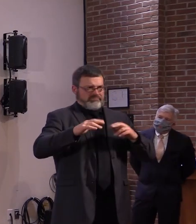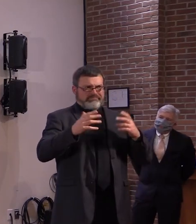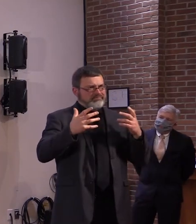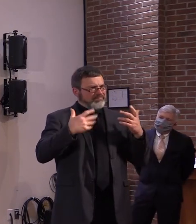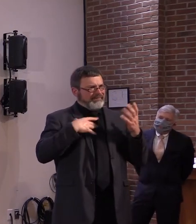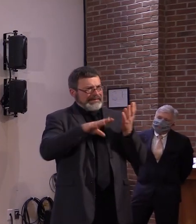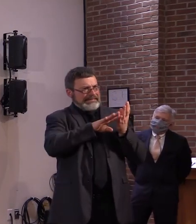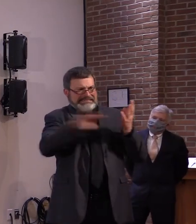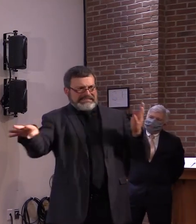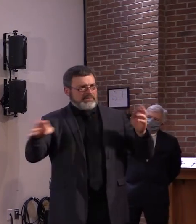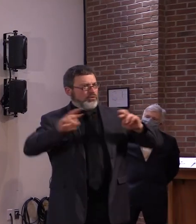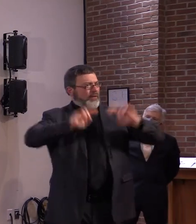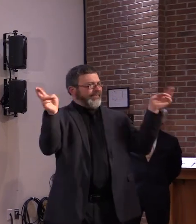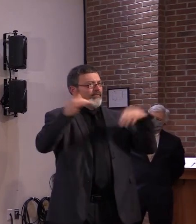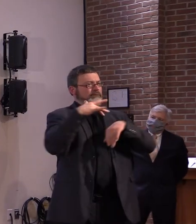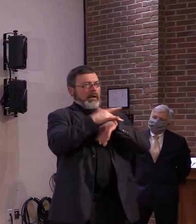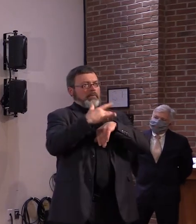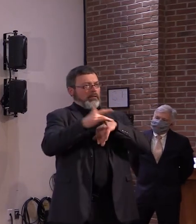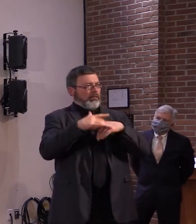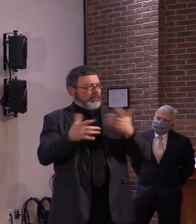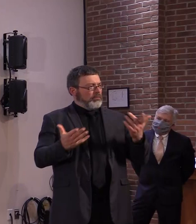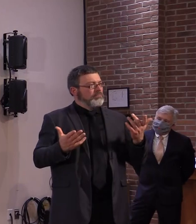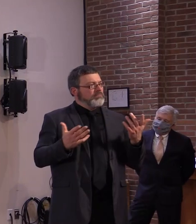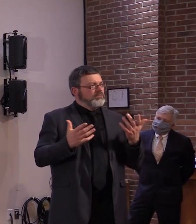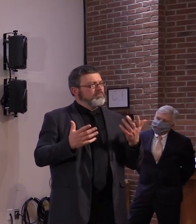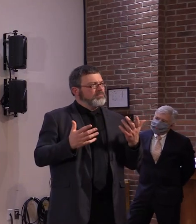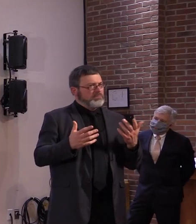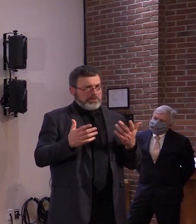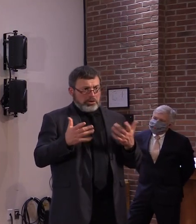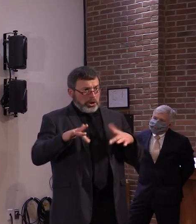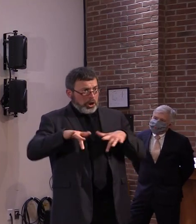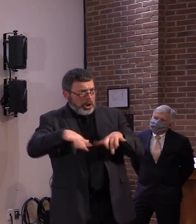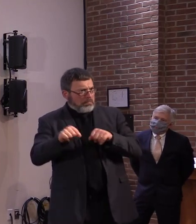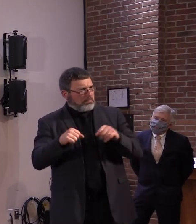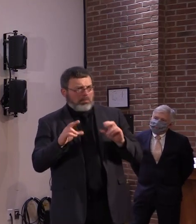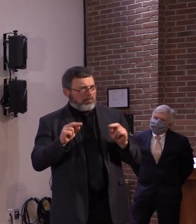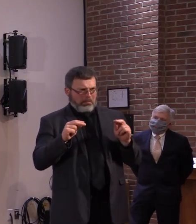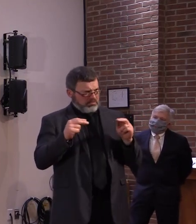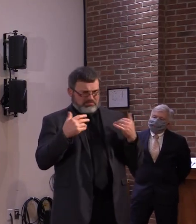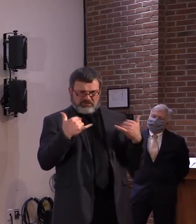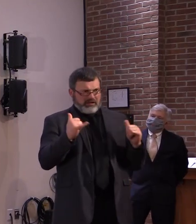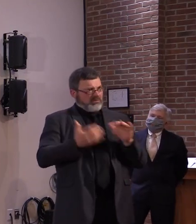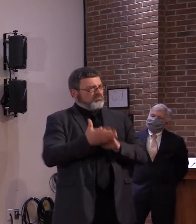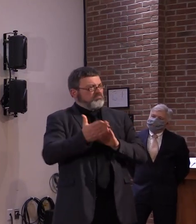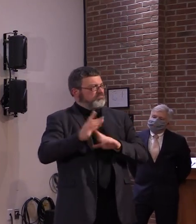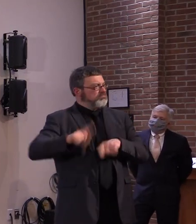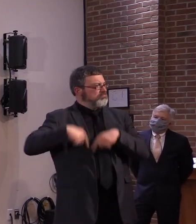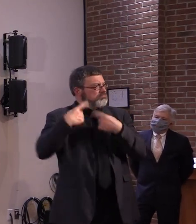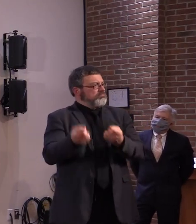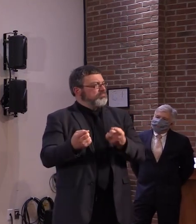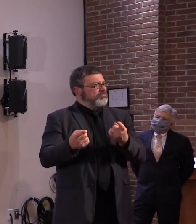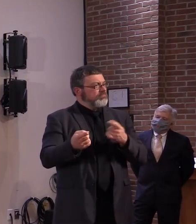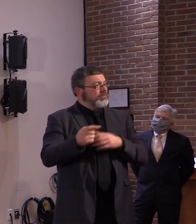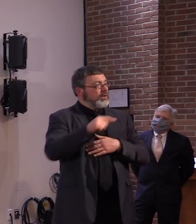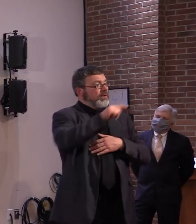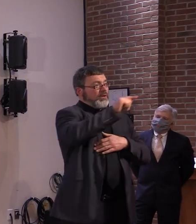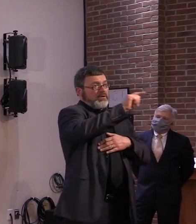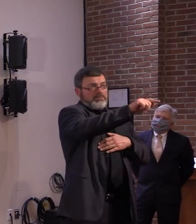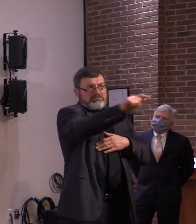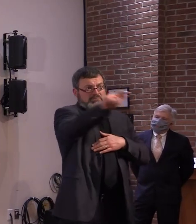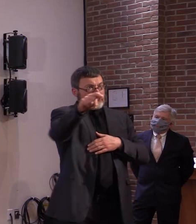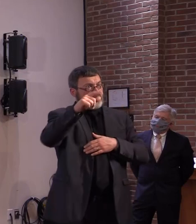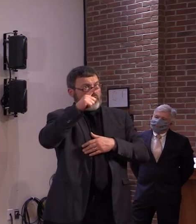the time and didn't go away. And even now, many of those people who are involved in those fields